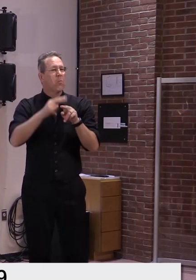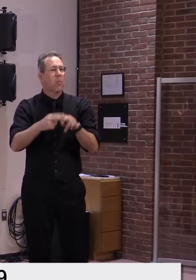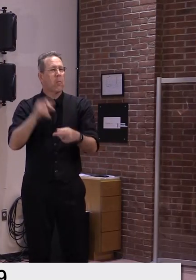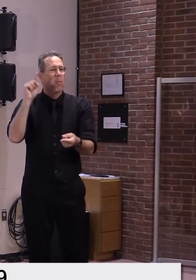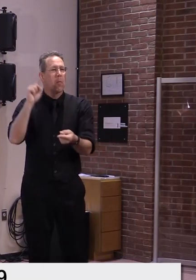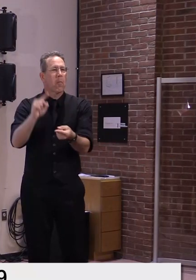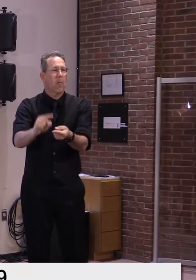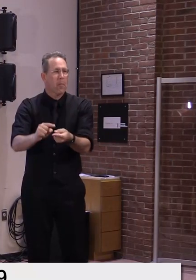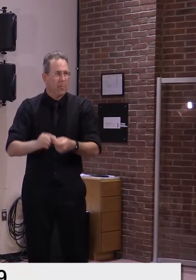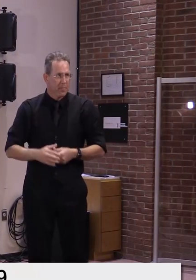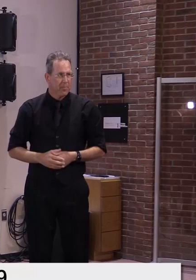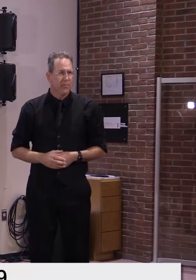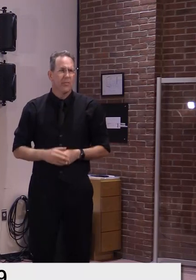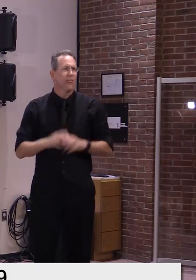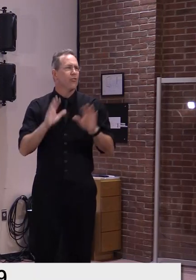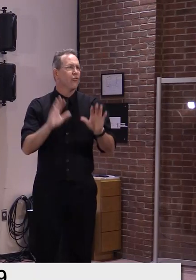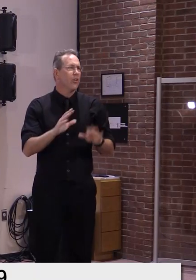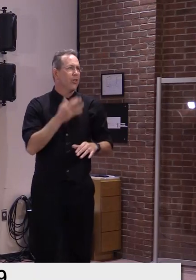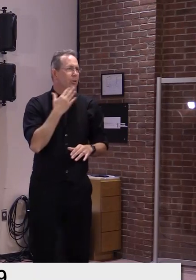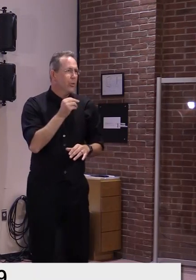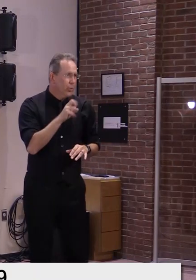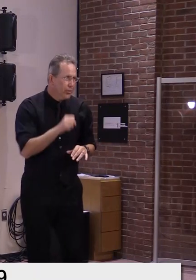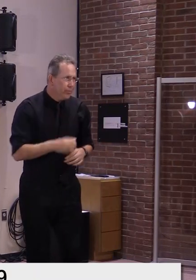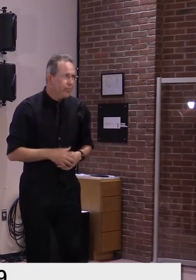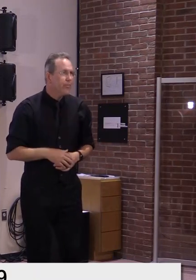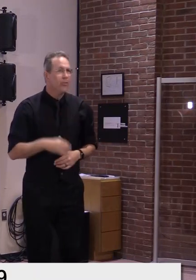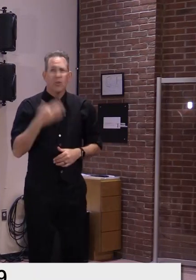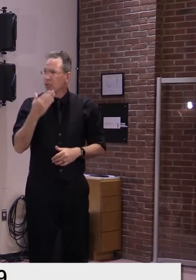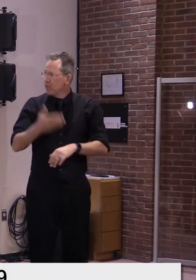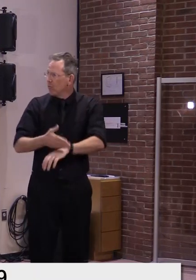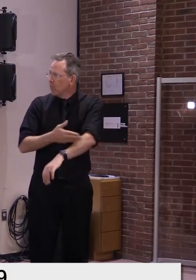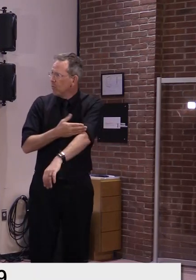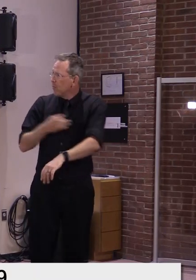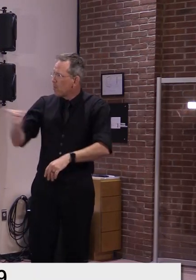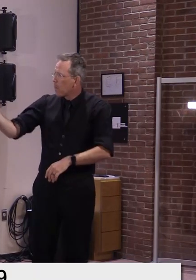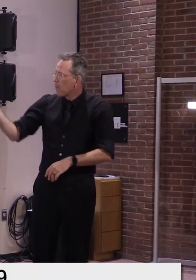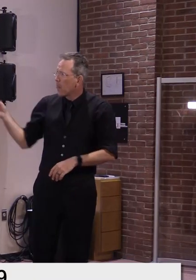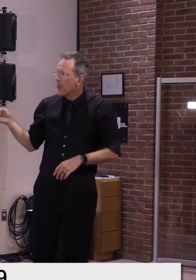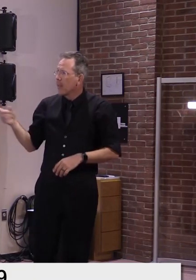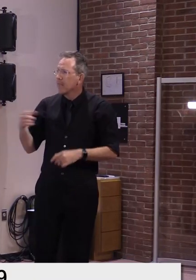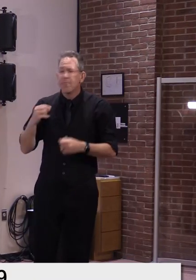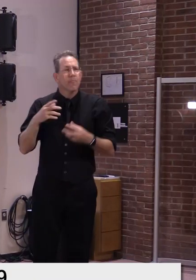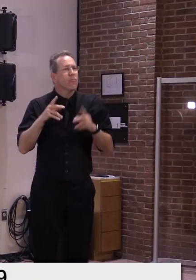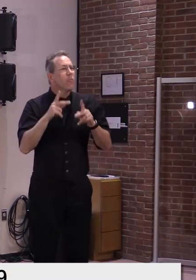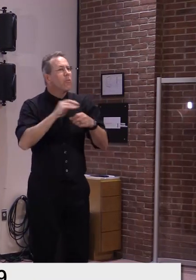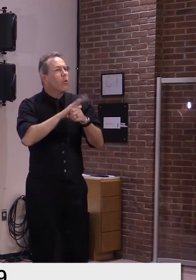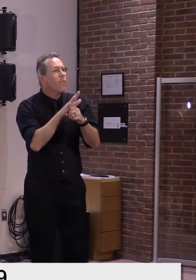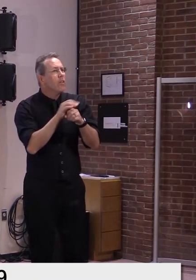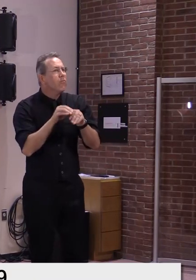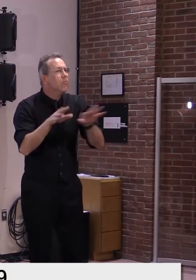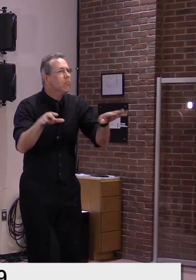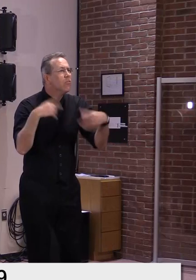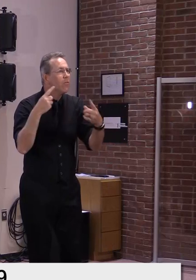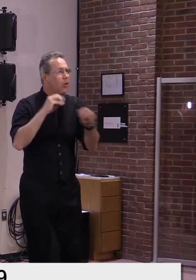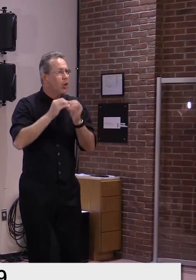in our newly reported cases this week. We're reporting 219 new COVID-19